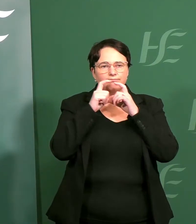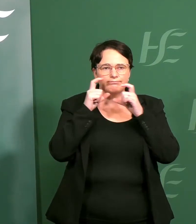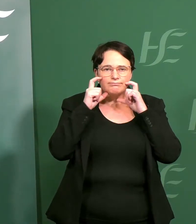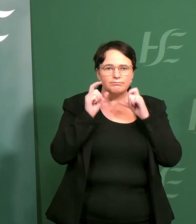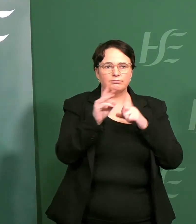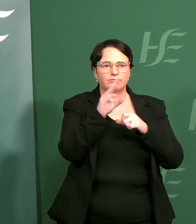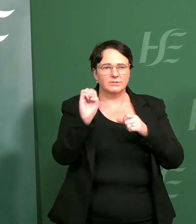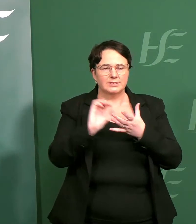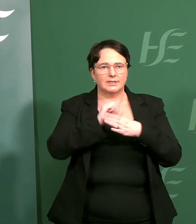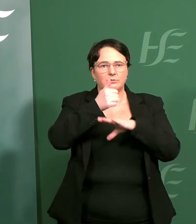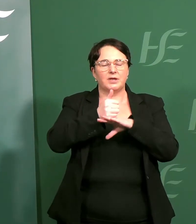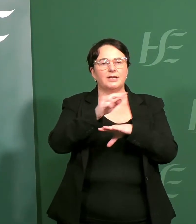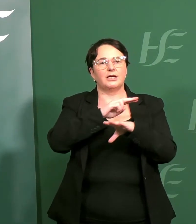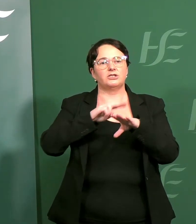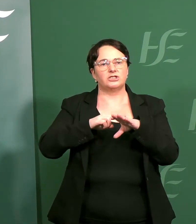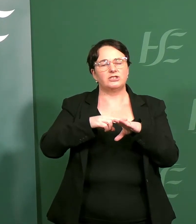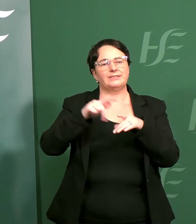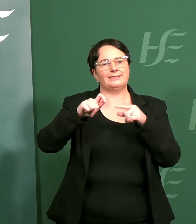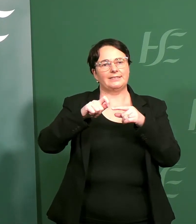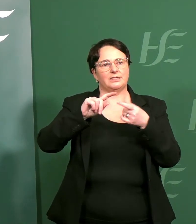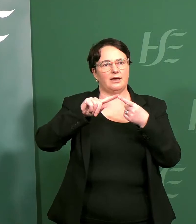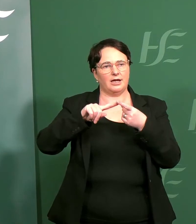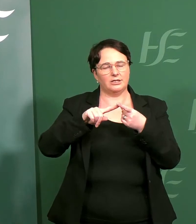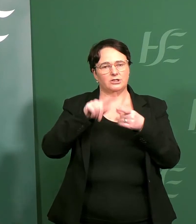national test and tracing centre,